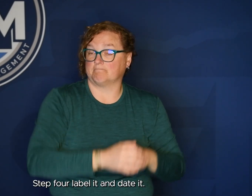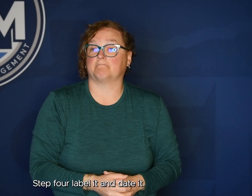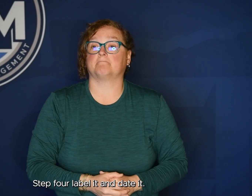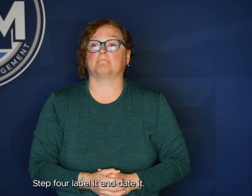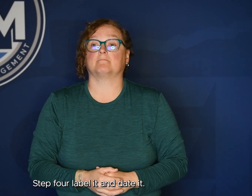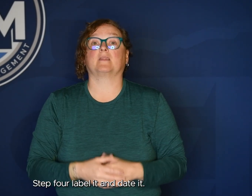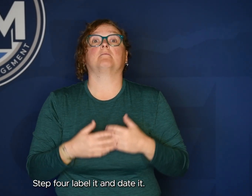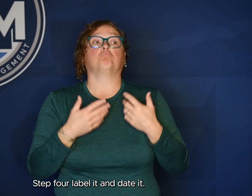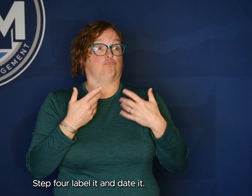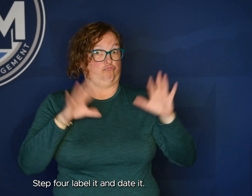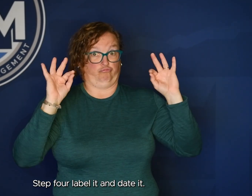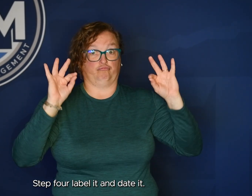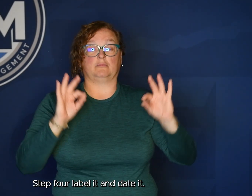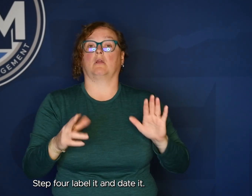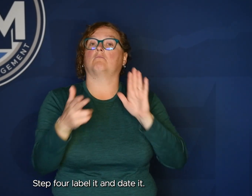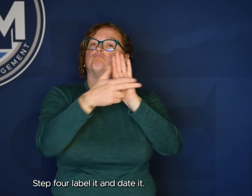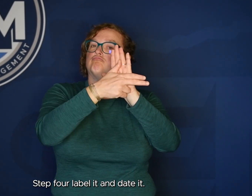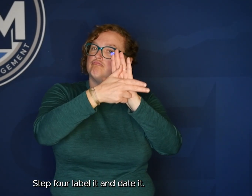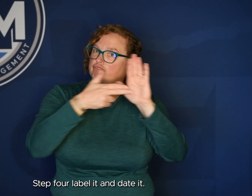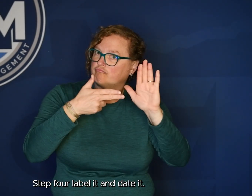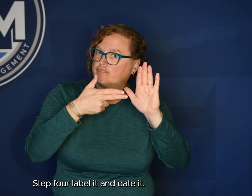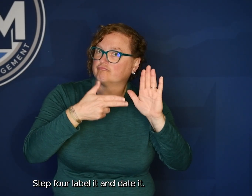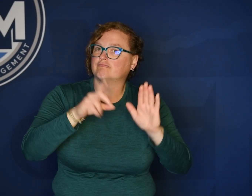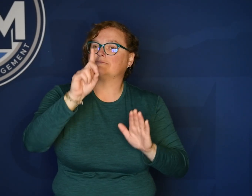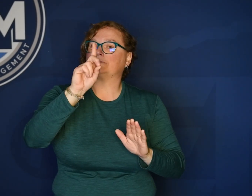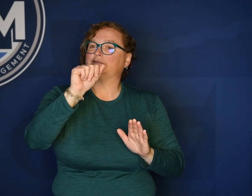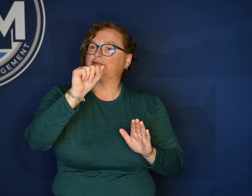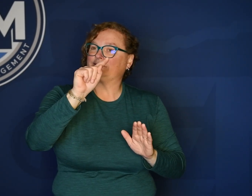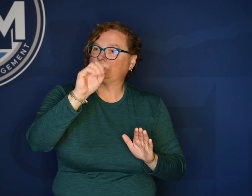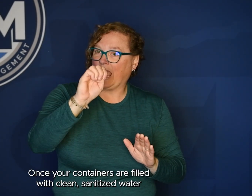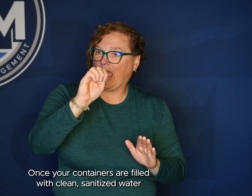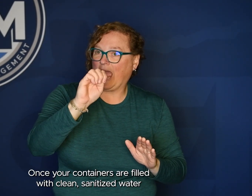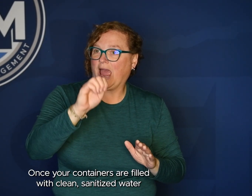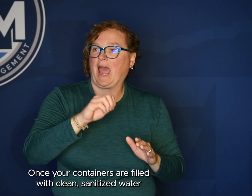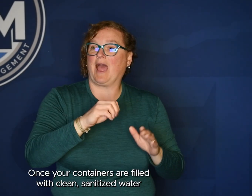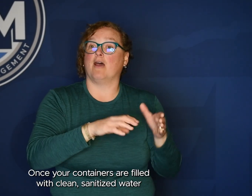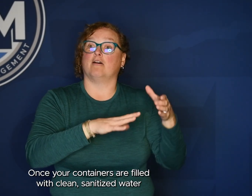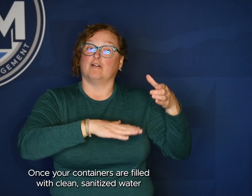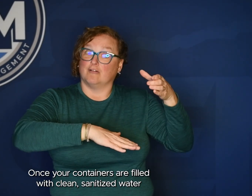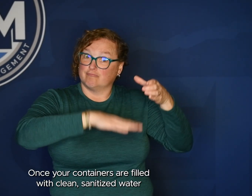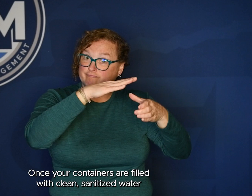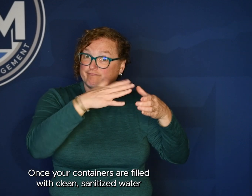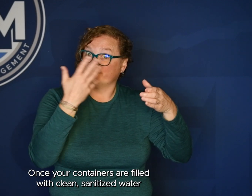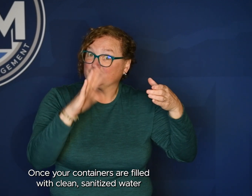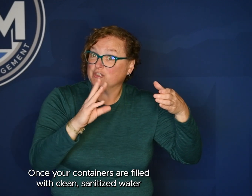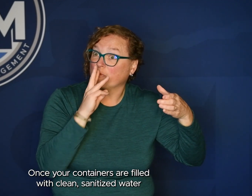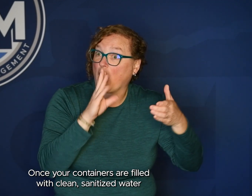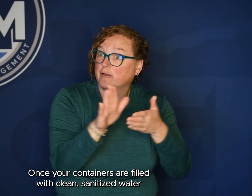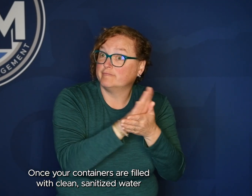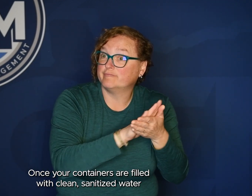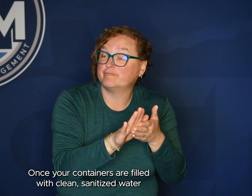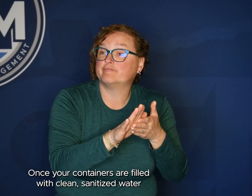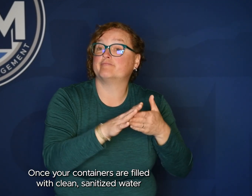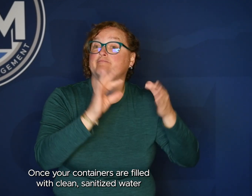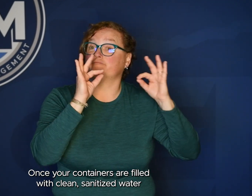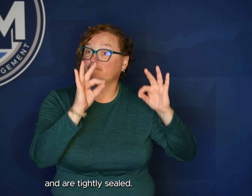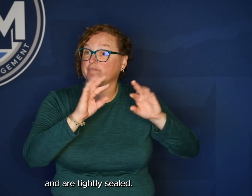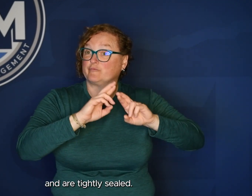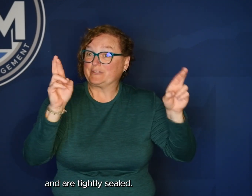Step 4, label it and date it. Once your containers are filled with clean, sanitized water and are